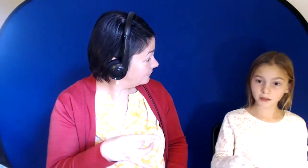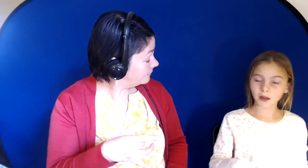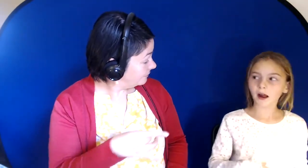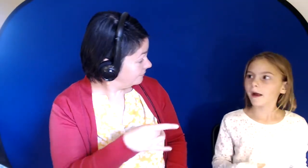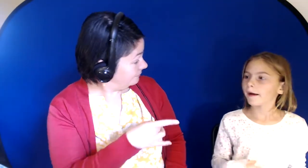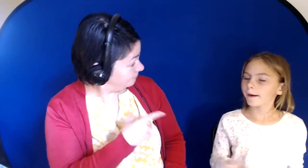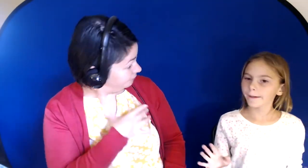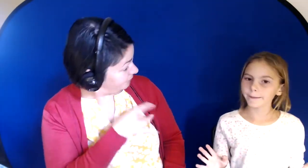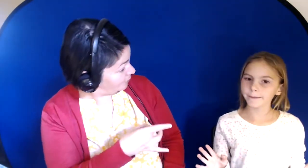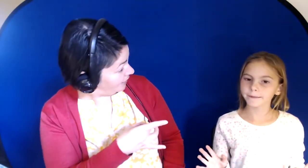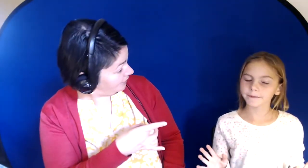Hmm. You like?